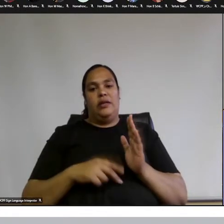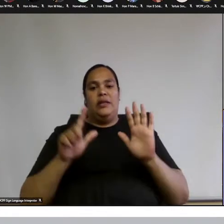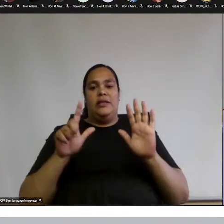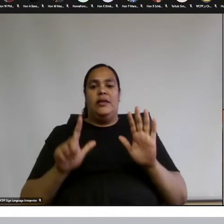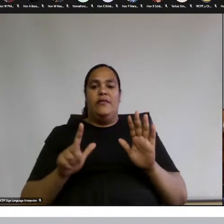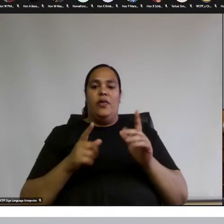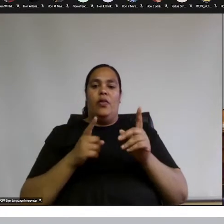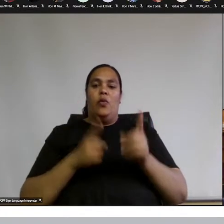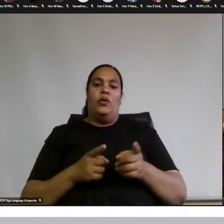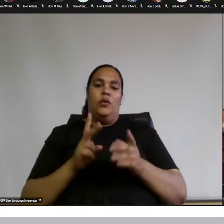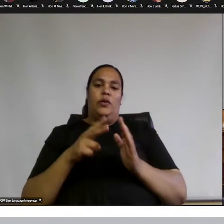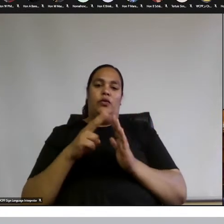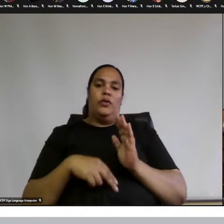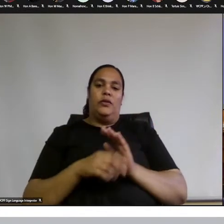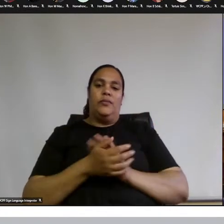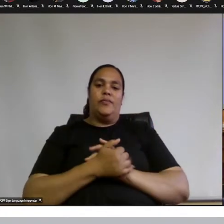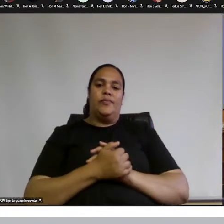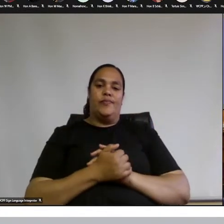order.